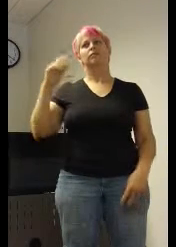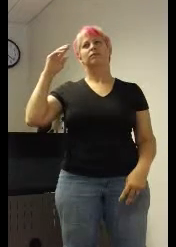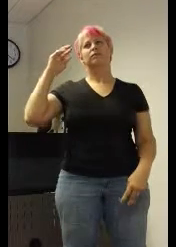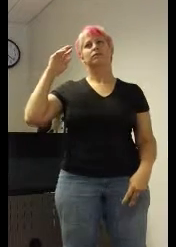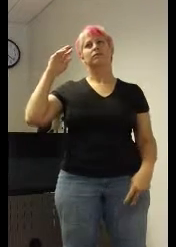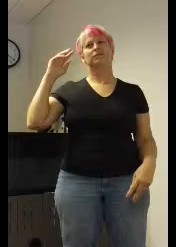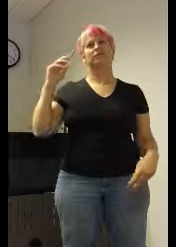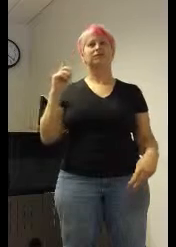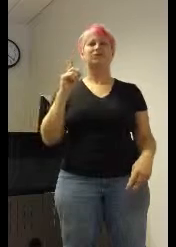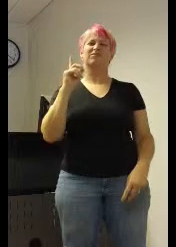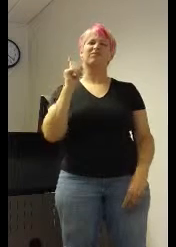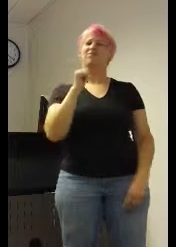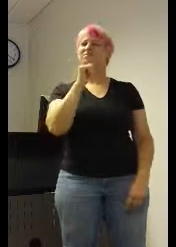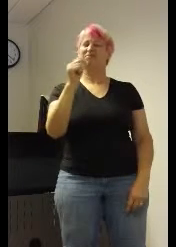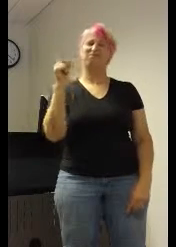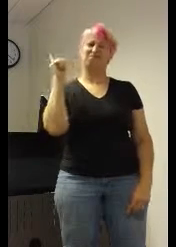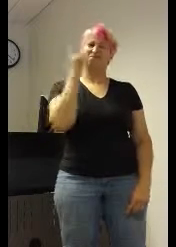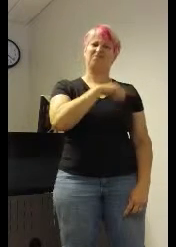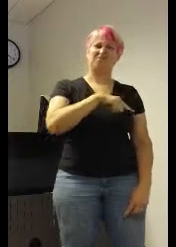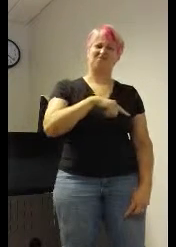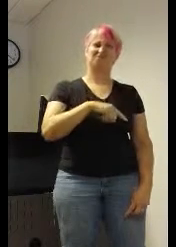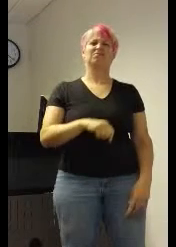parent our children. So we'll go into a little bit about it.